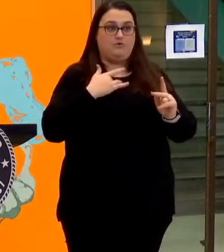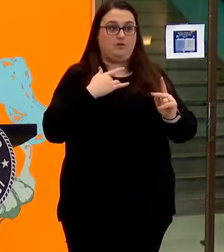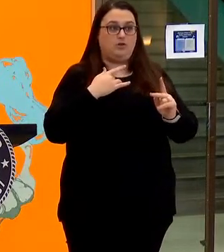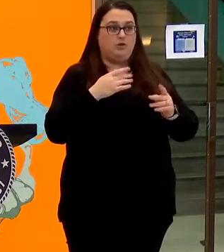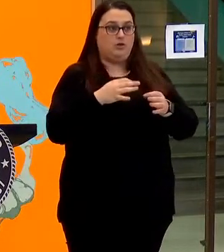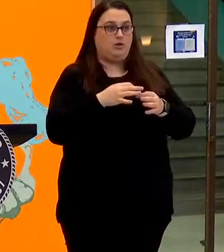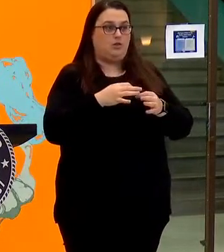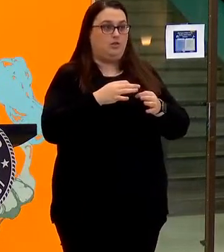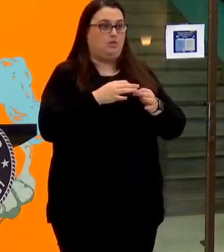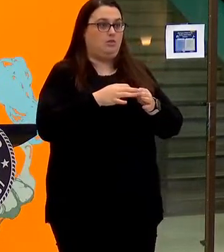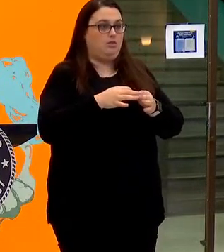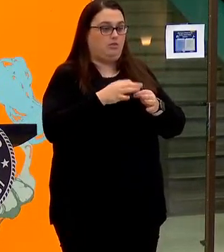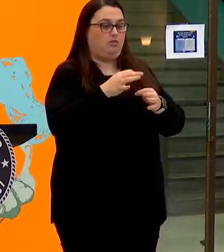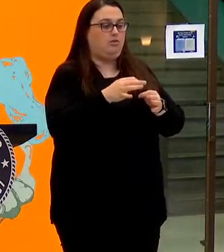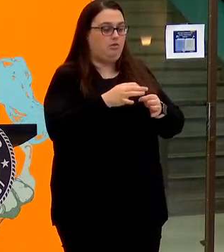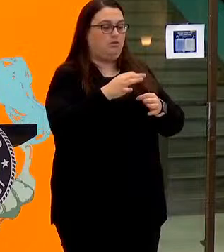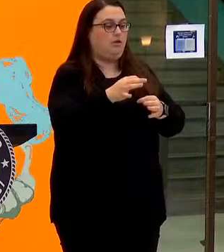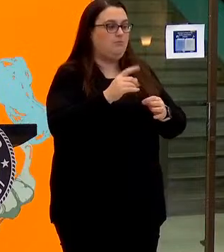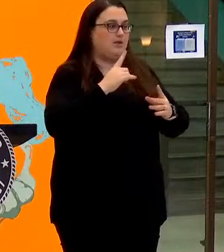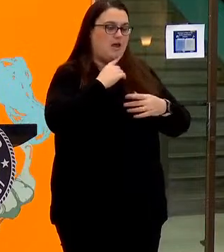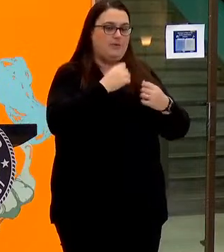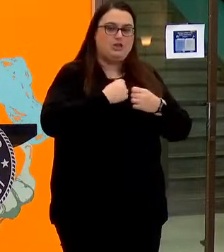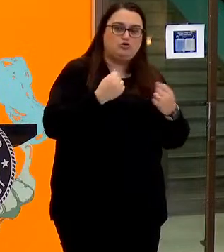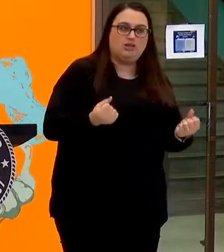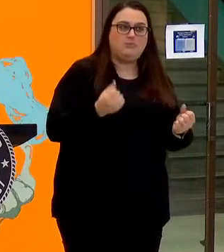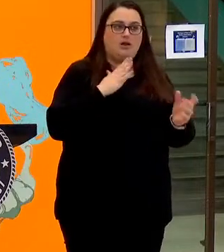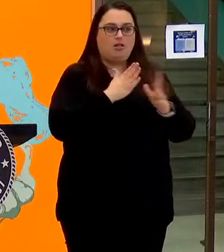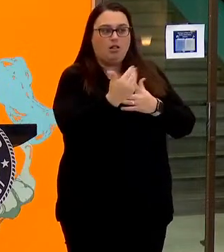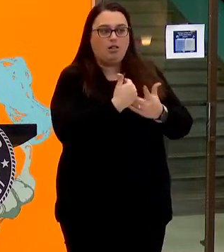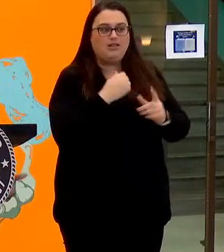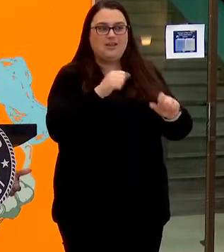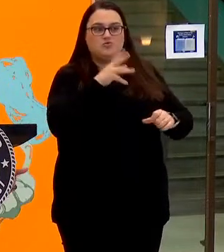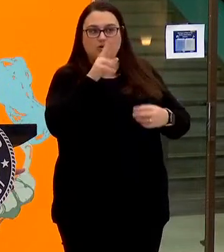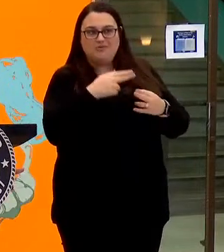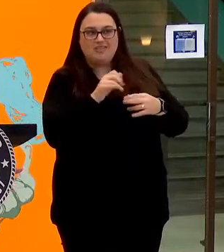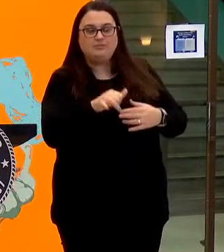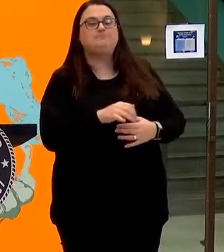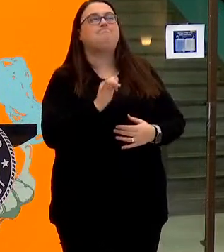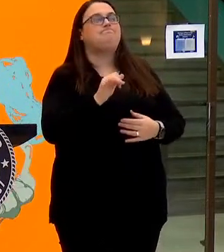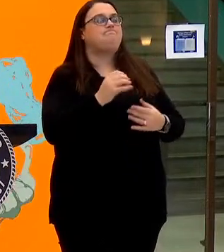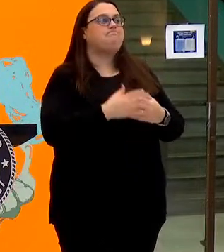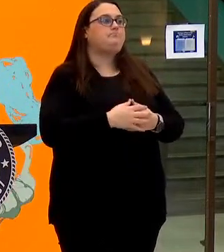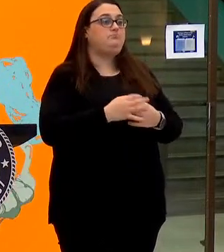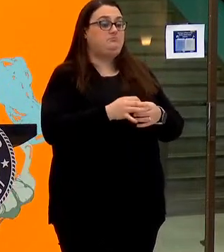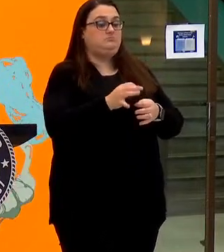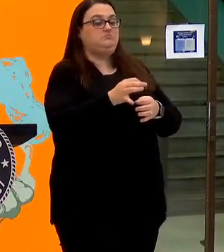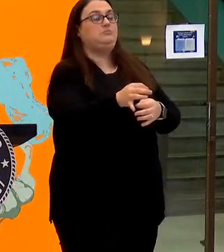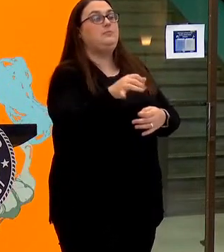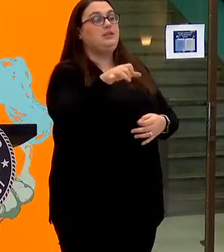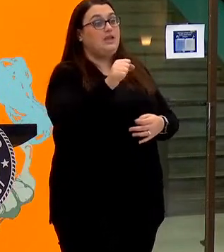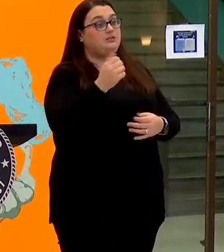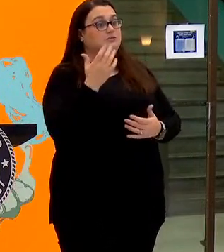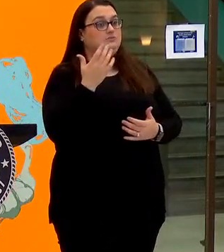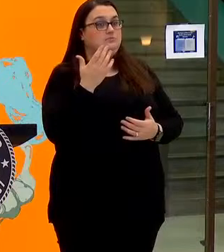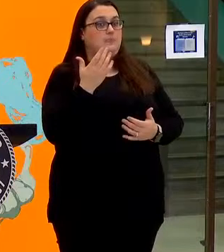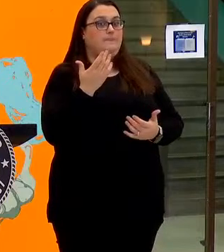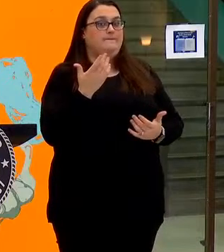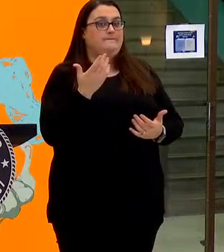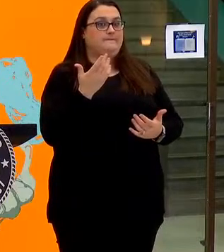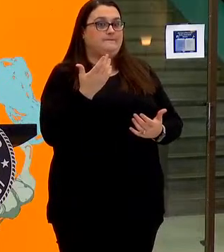guys keep moving the goalposts, not a lot of transparency here. Can you speak to that? Yeah, the goalpost keeps moving because